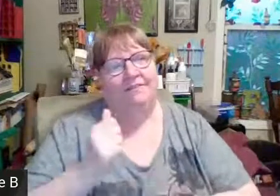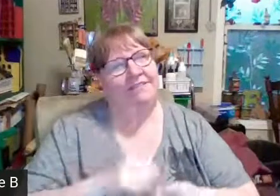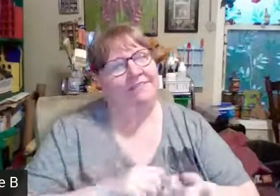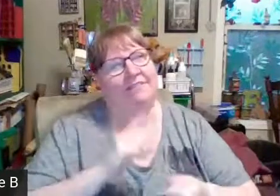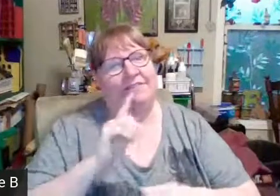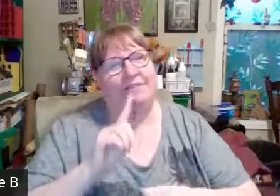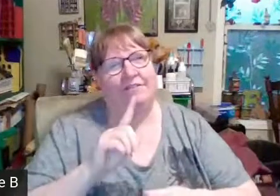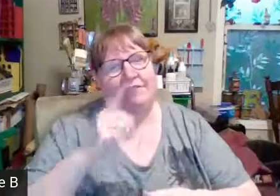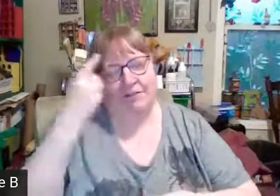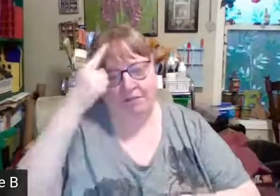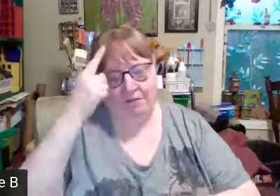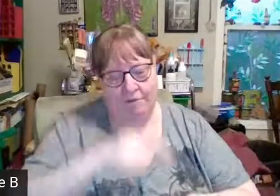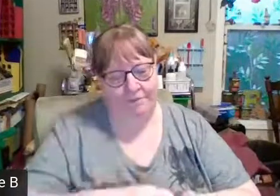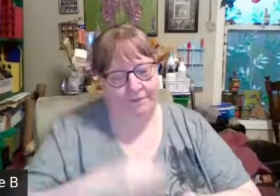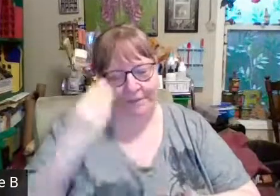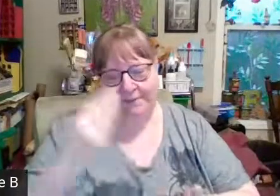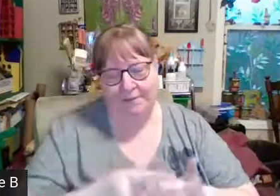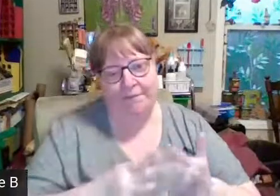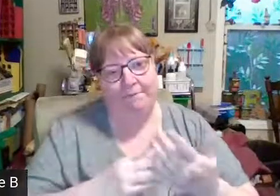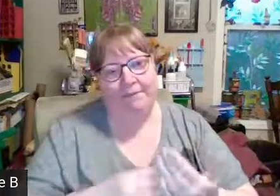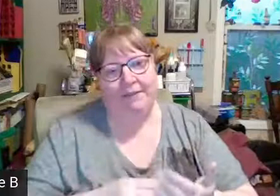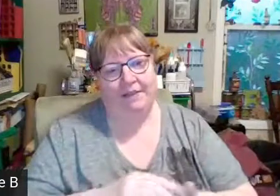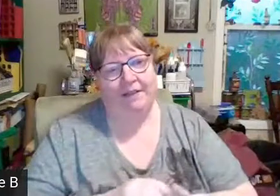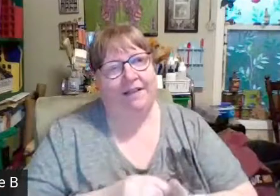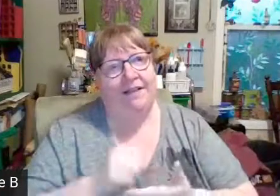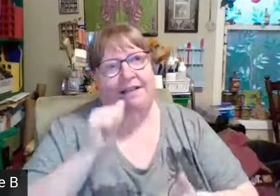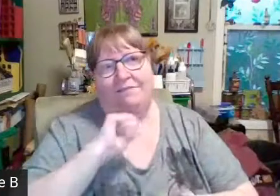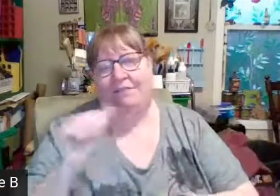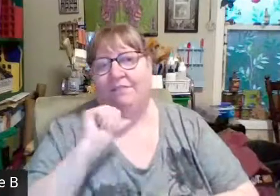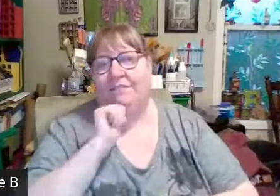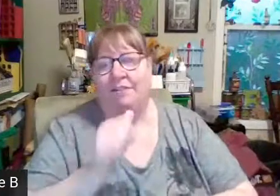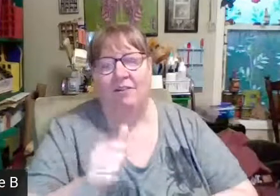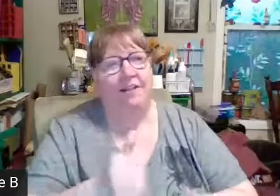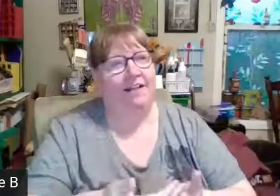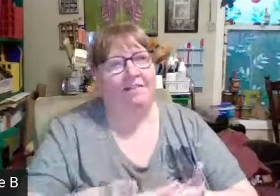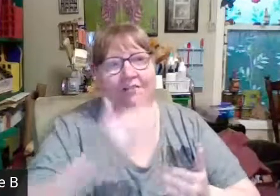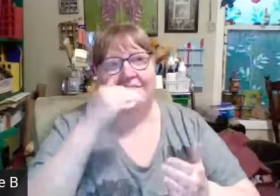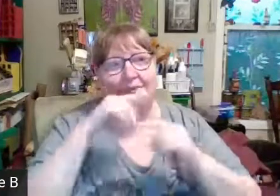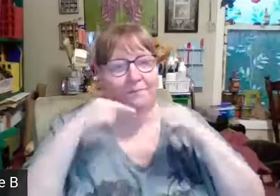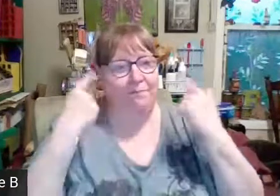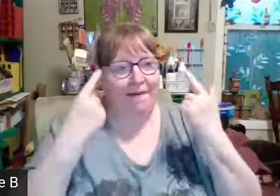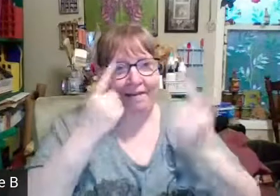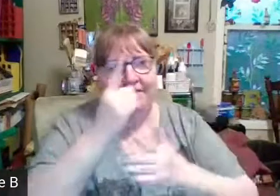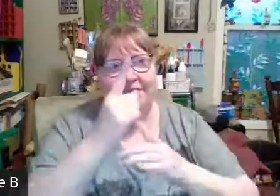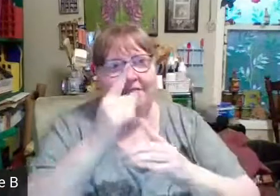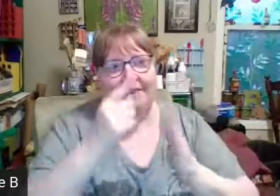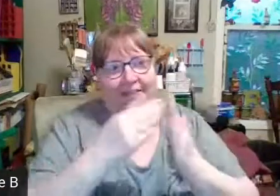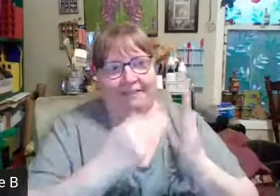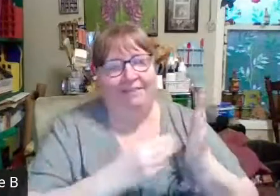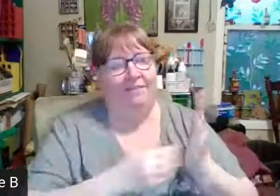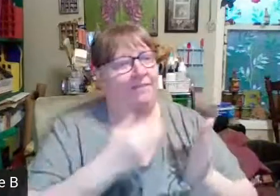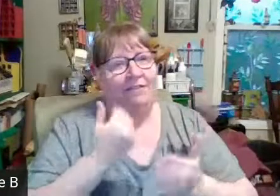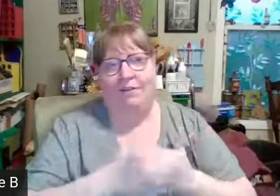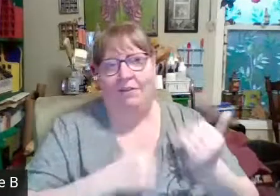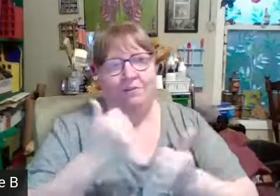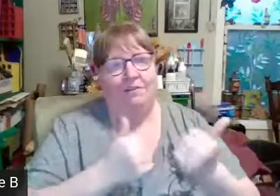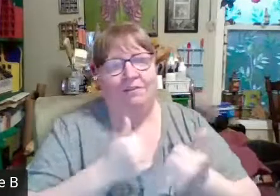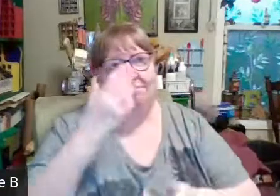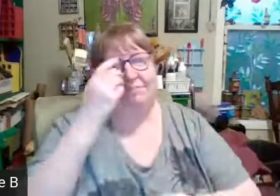And if you don't have a smile list, I have no idea what colors you like, if you